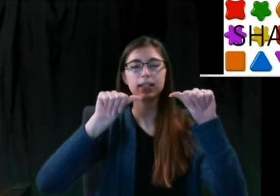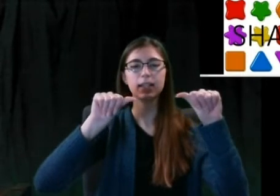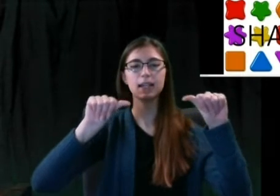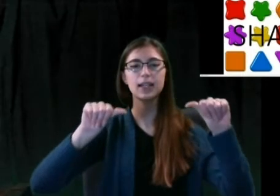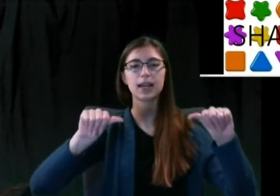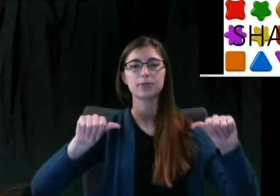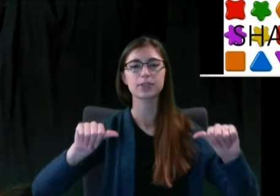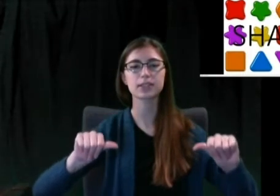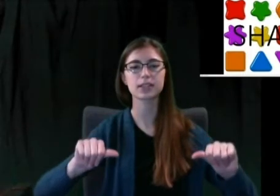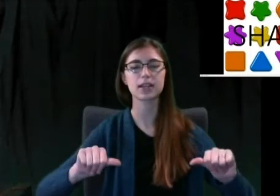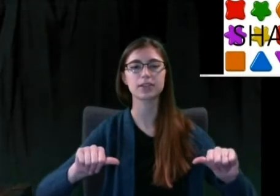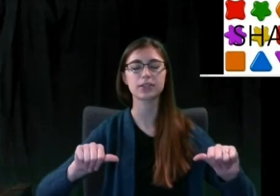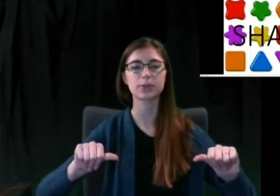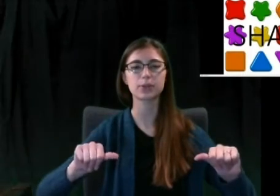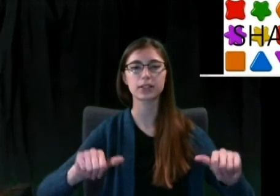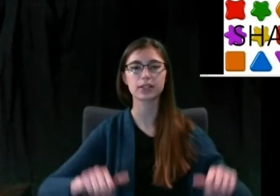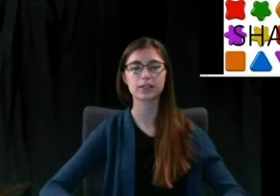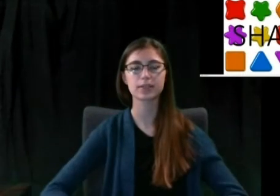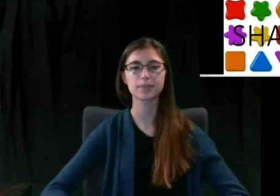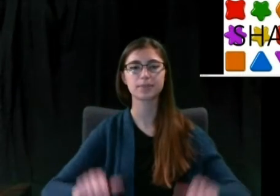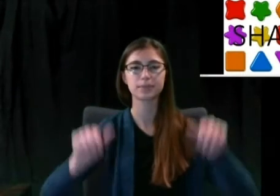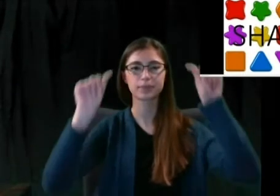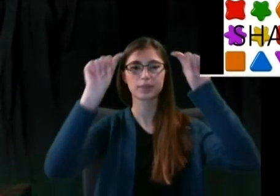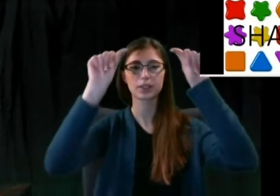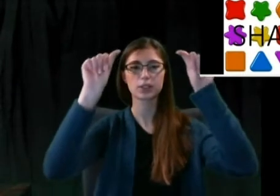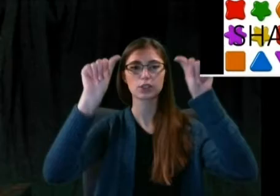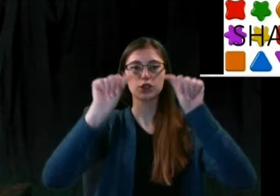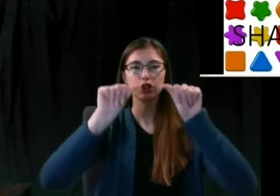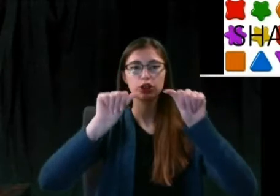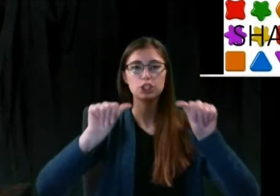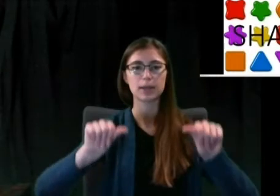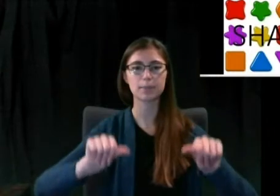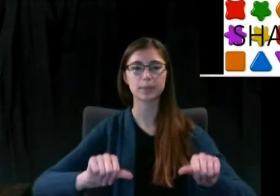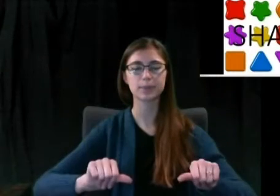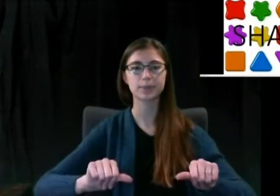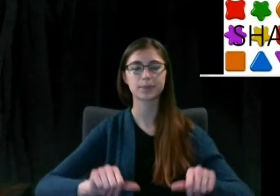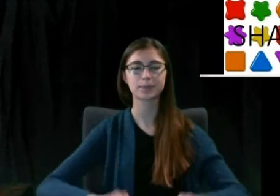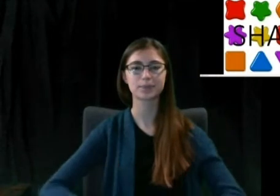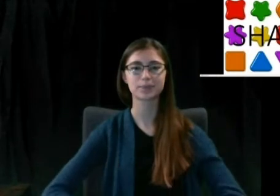and out to the other 2 corners. Shape.